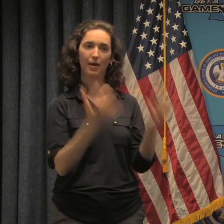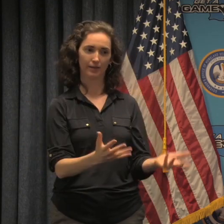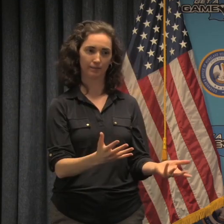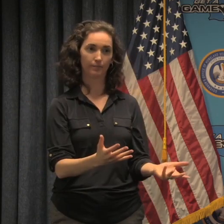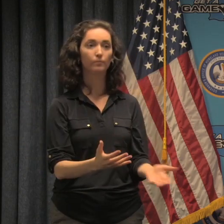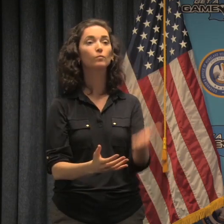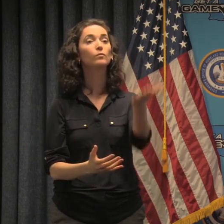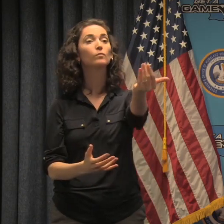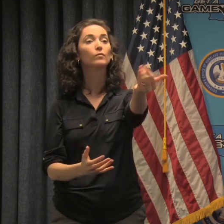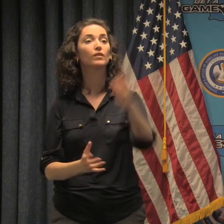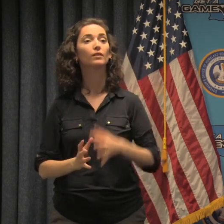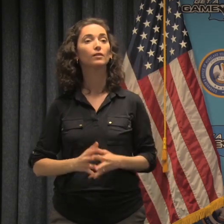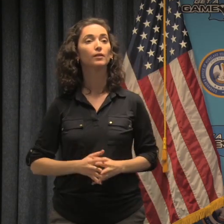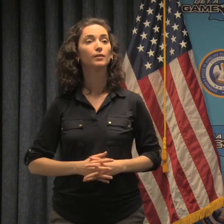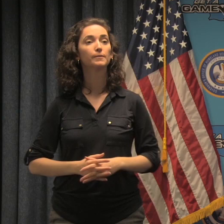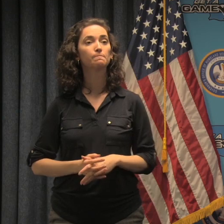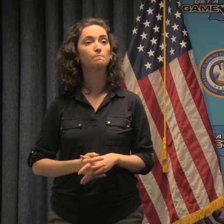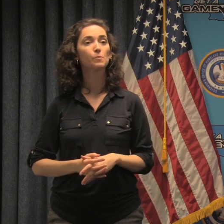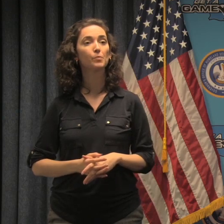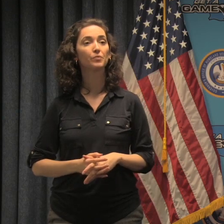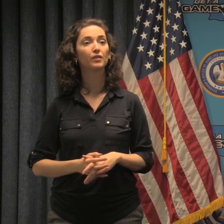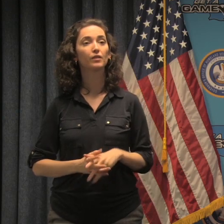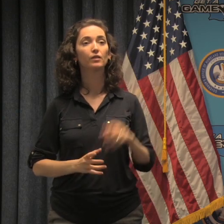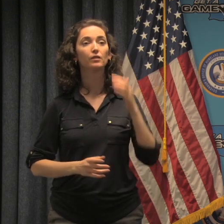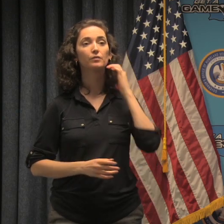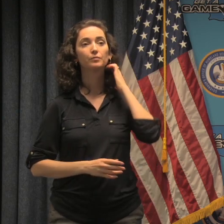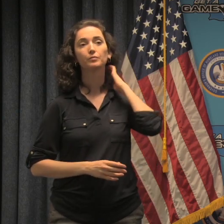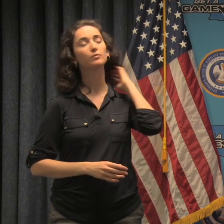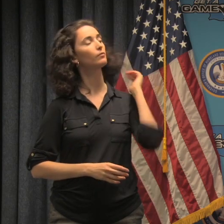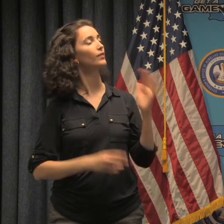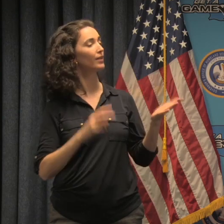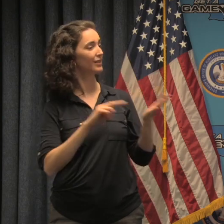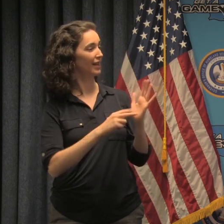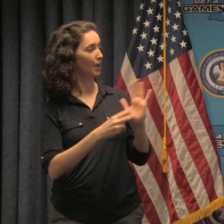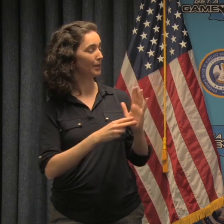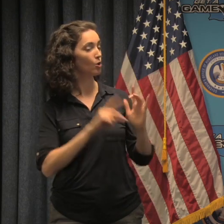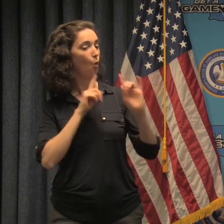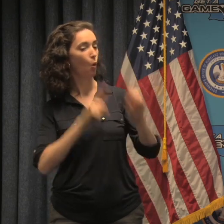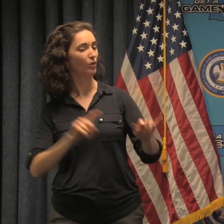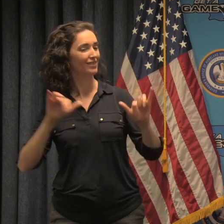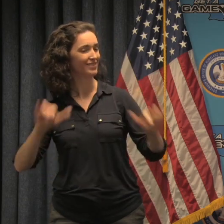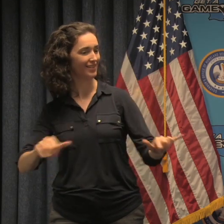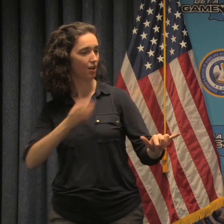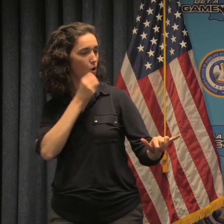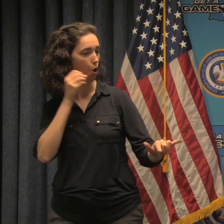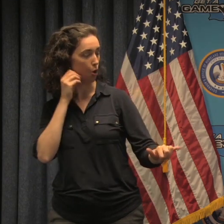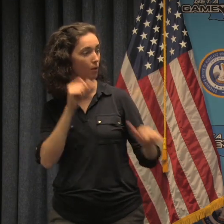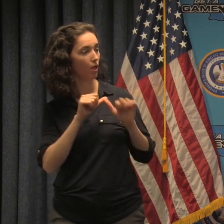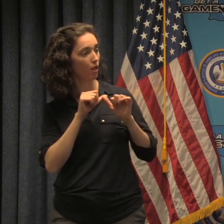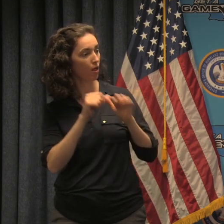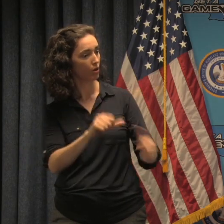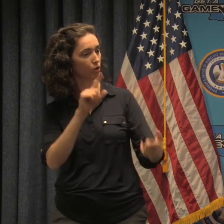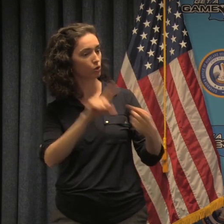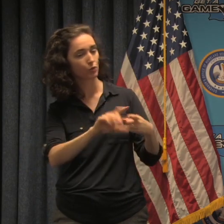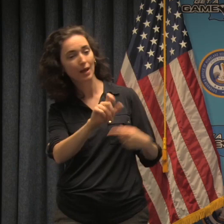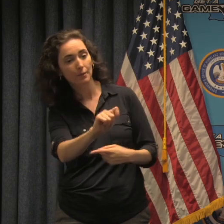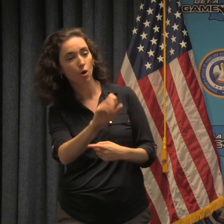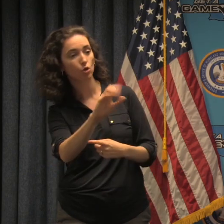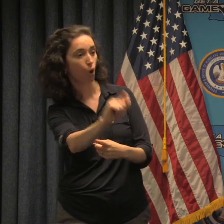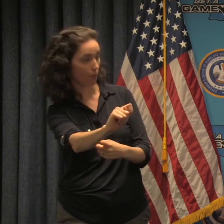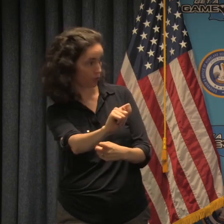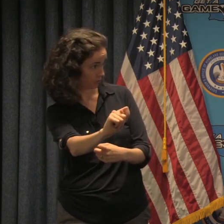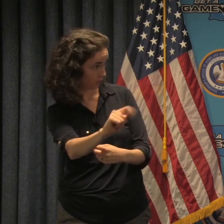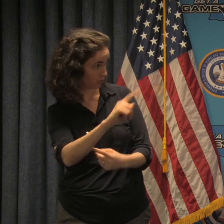that mean that strict shelter in place would be in effect all the way to September, October, based on what that graph is showing?